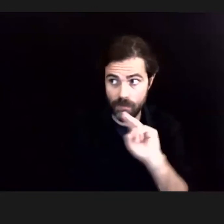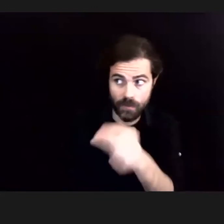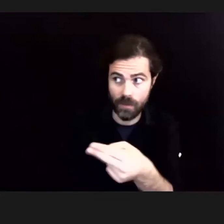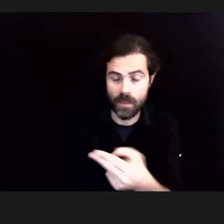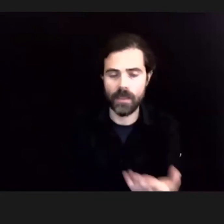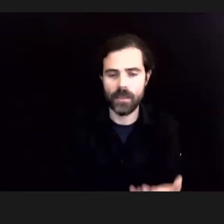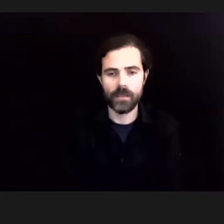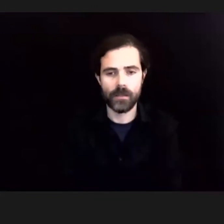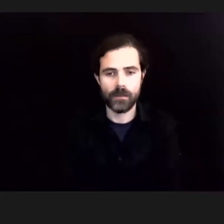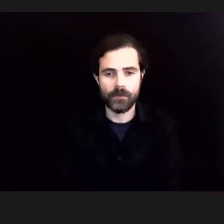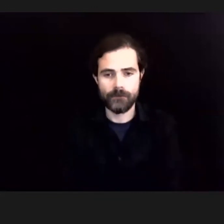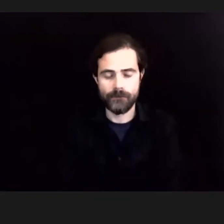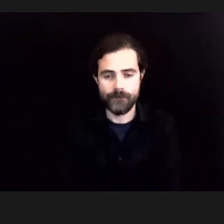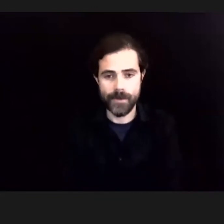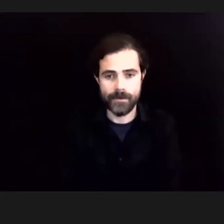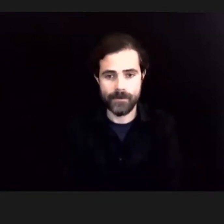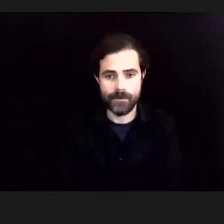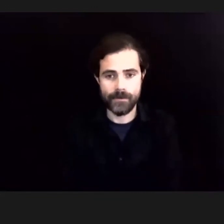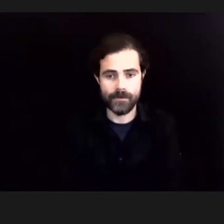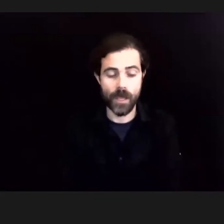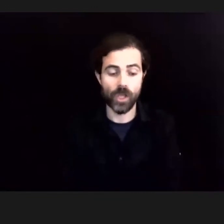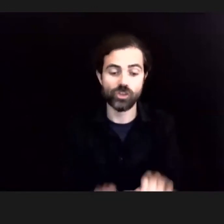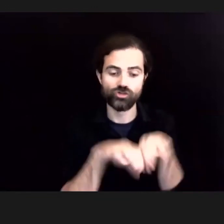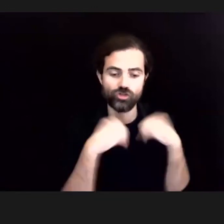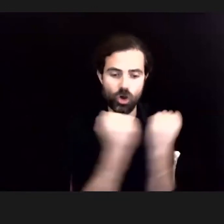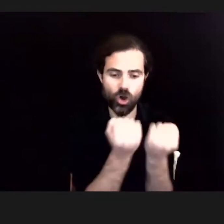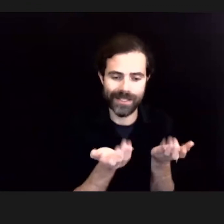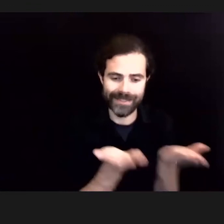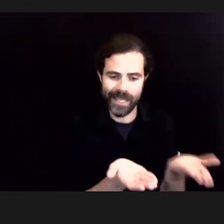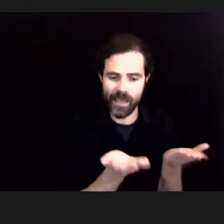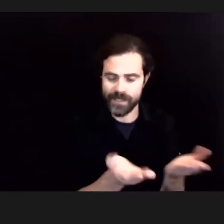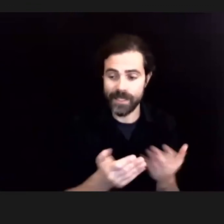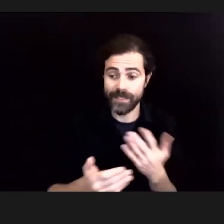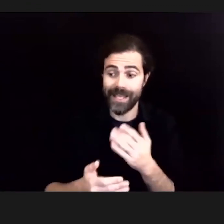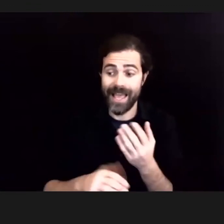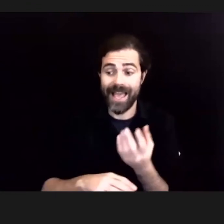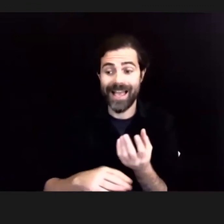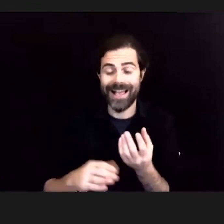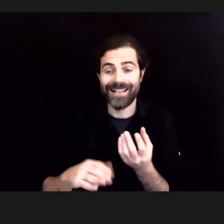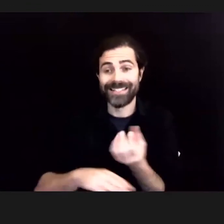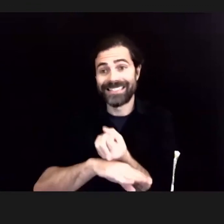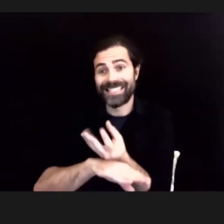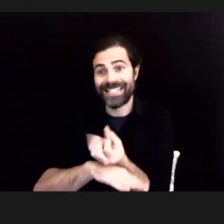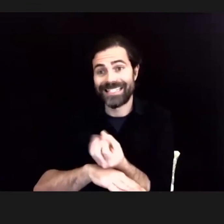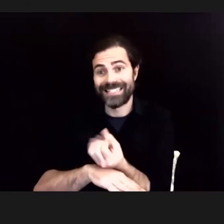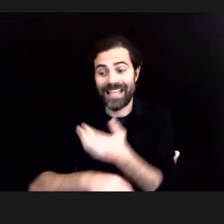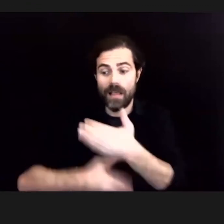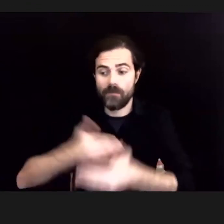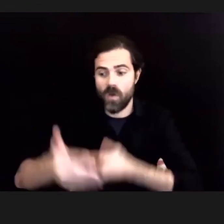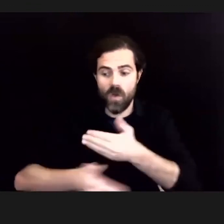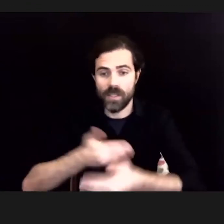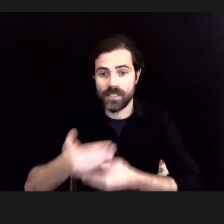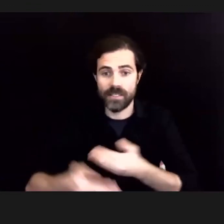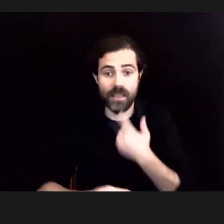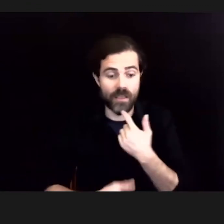with the digitalization process is undoubtedly linked to empowering and supporting people with disabilities to